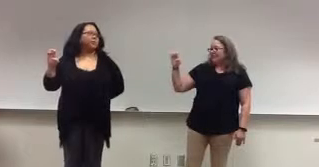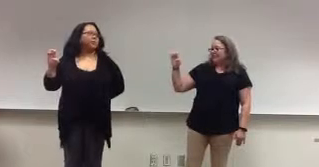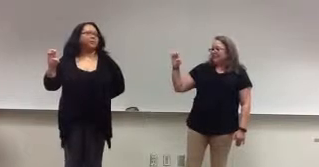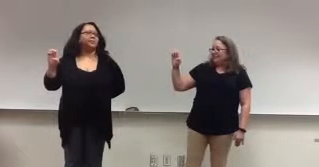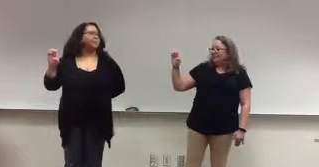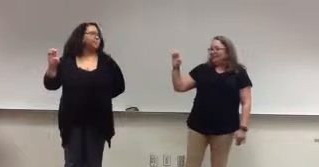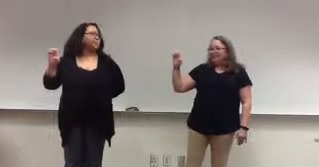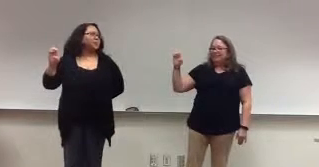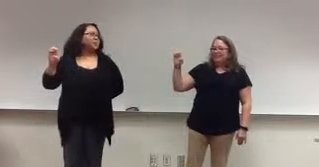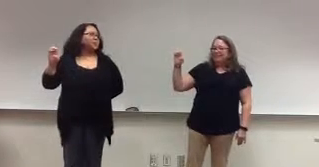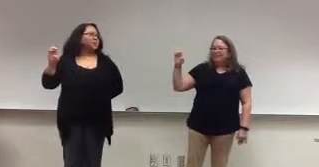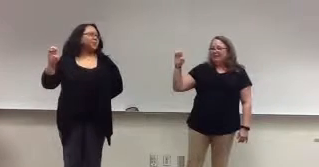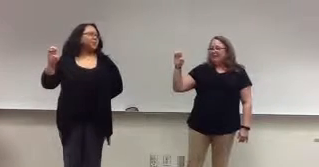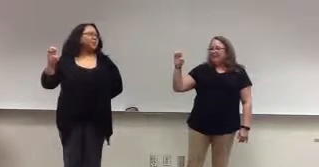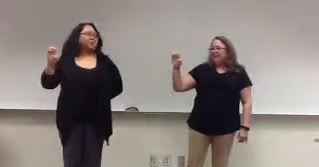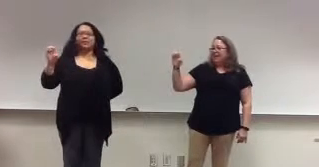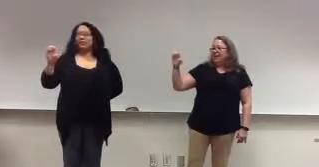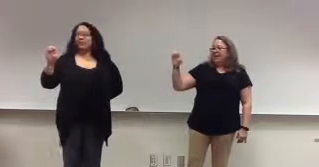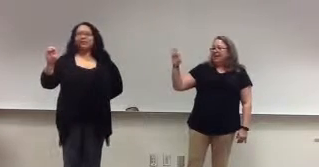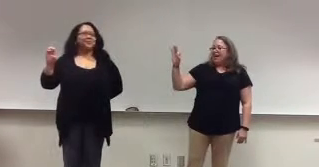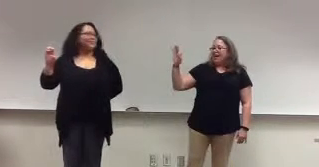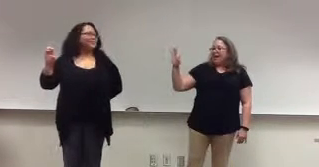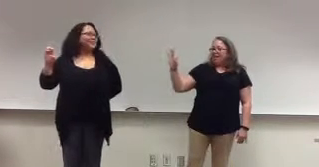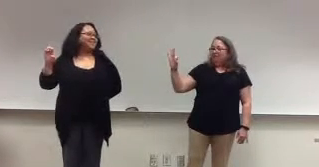guess it kind of looks like a E. F,